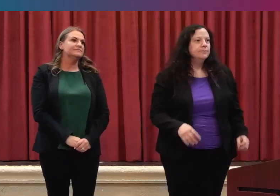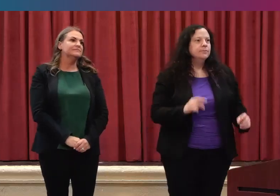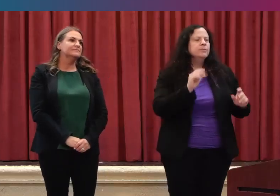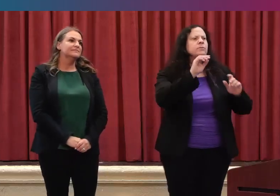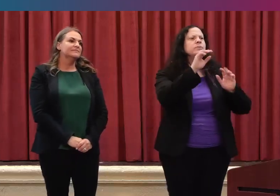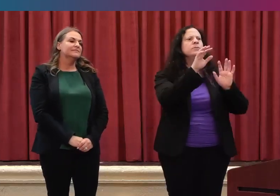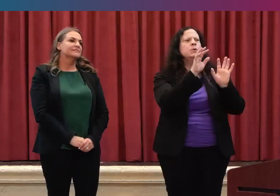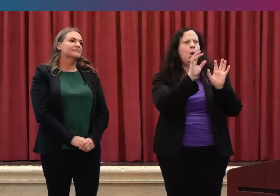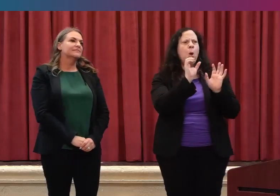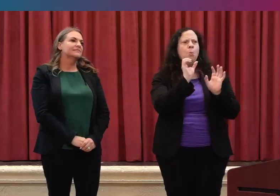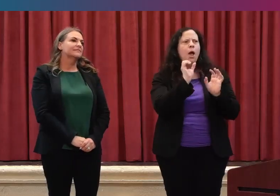serve.